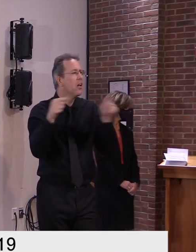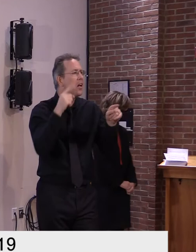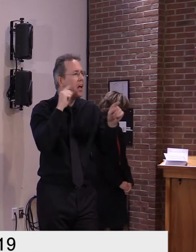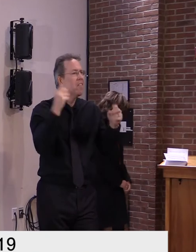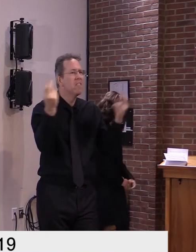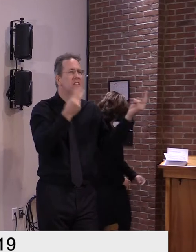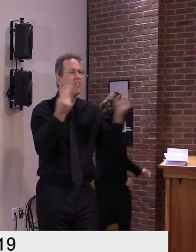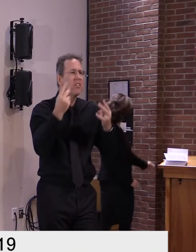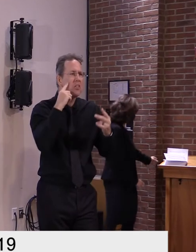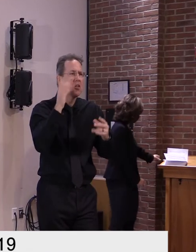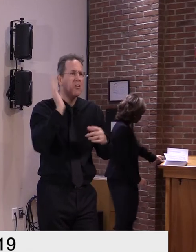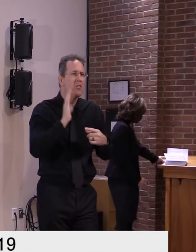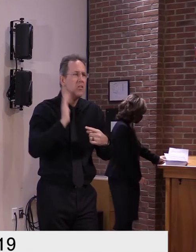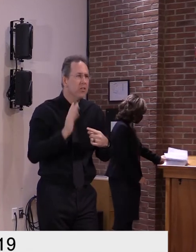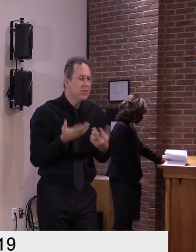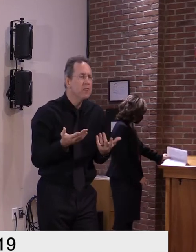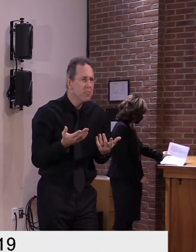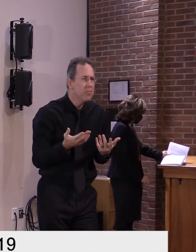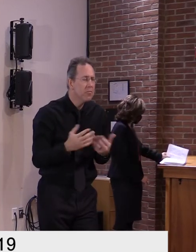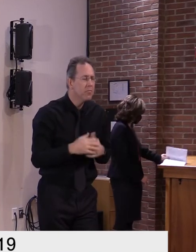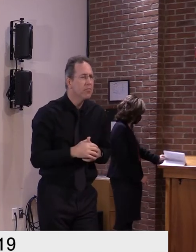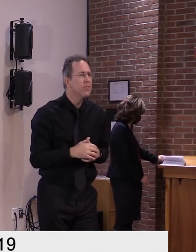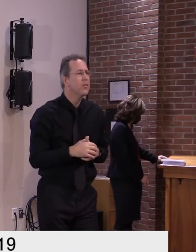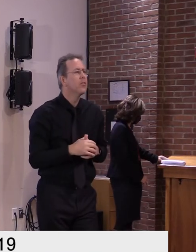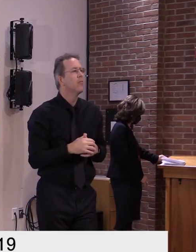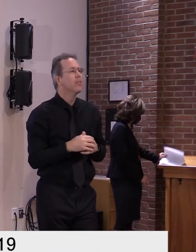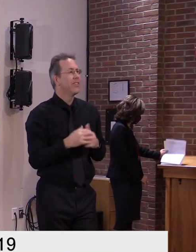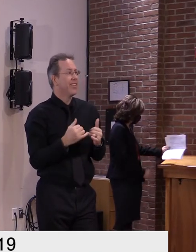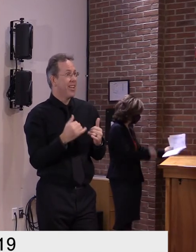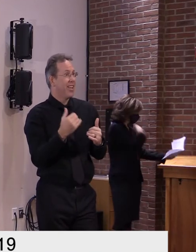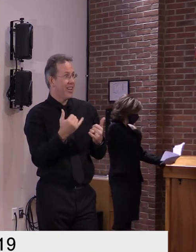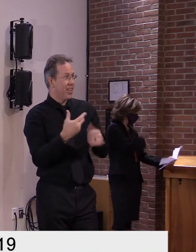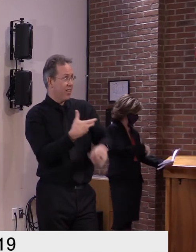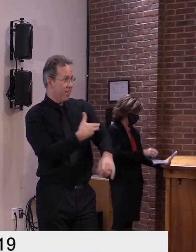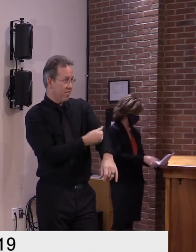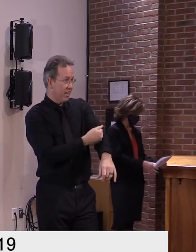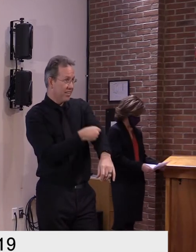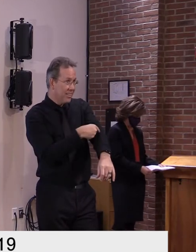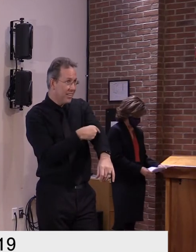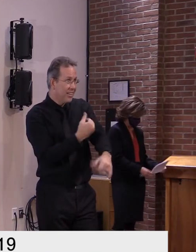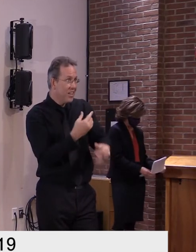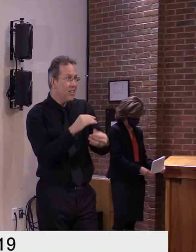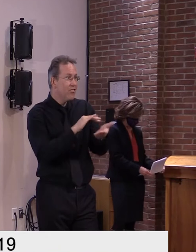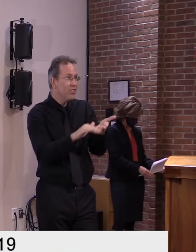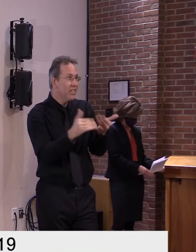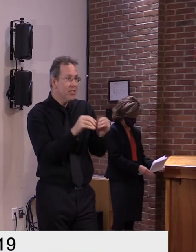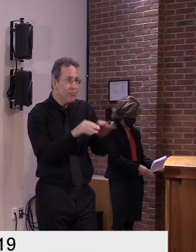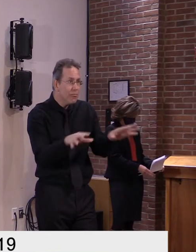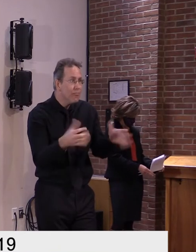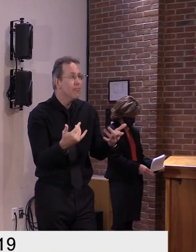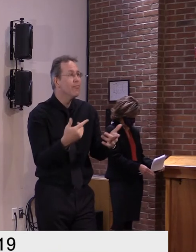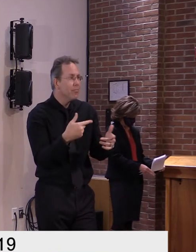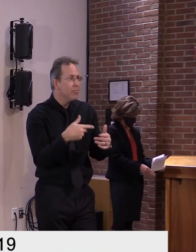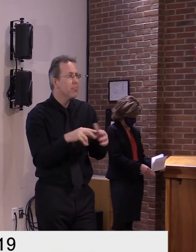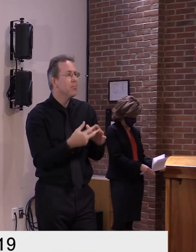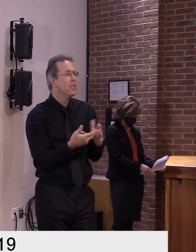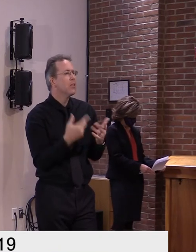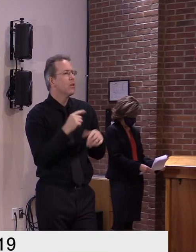work in our favor. So the vaccines come into place. We put into place